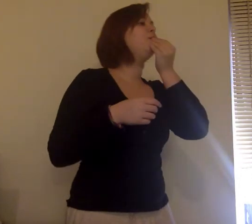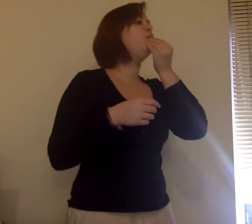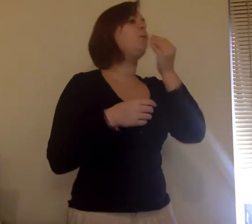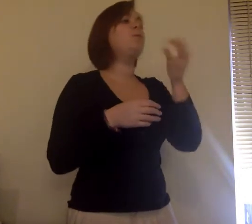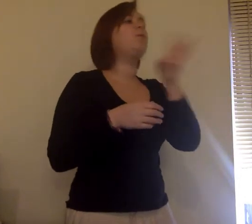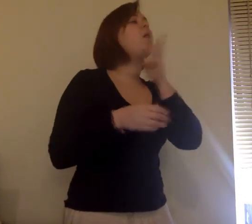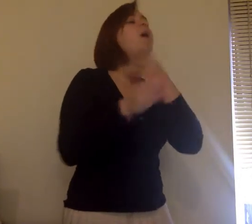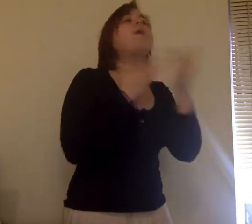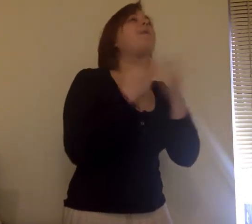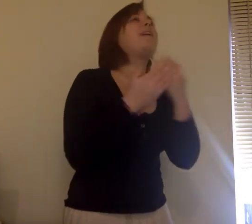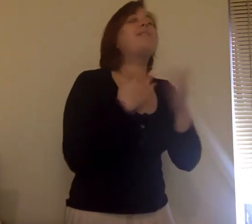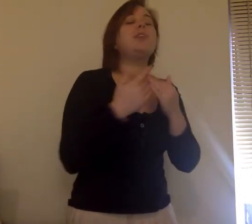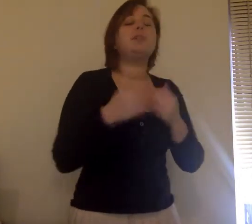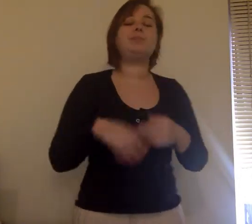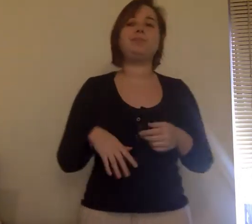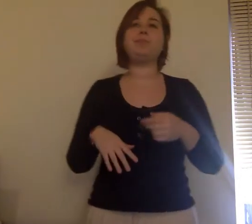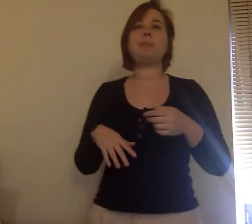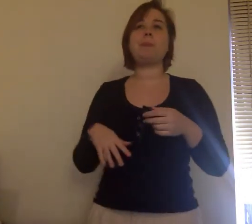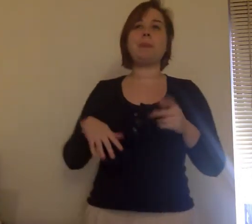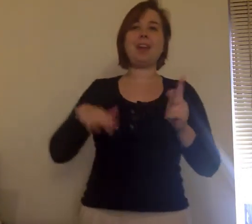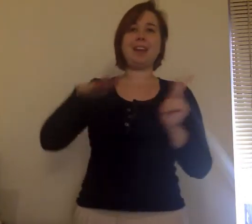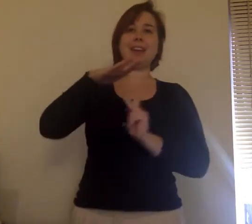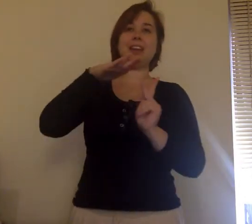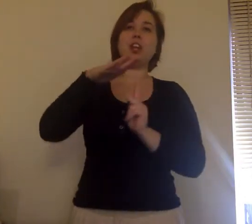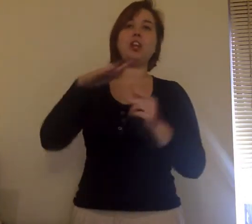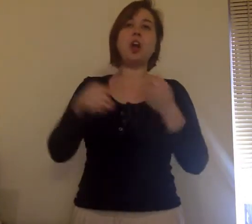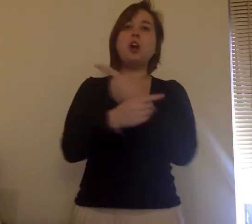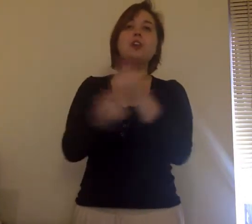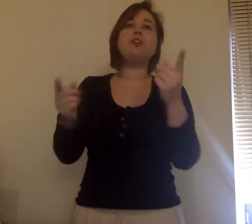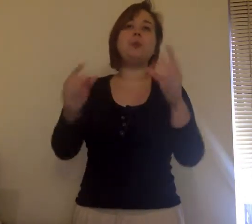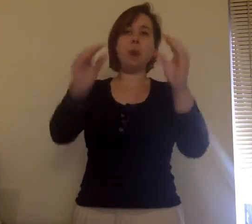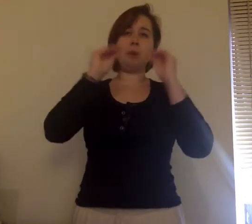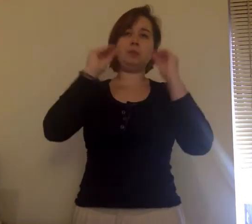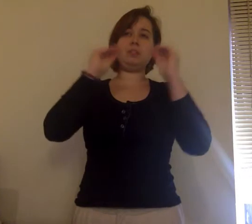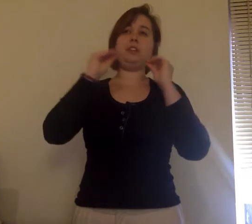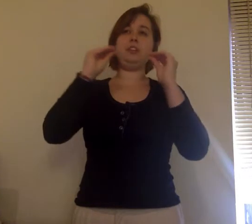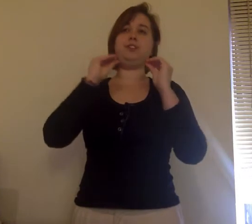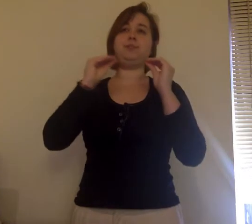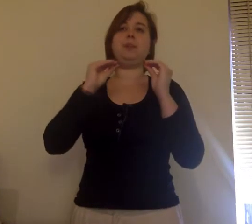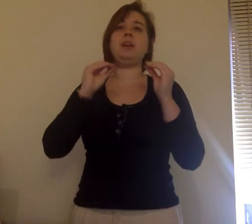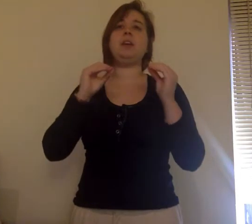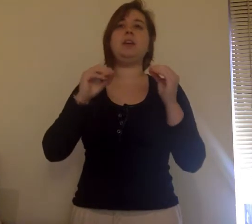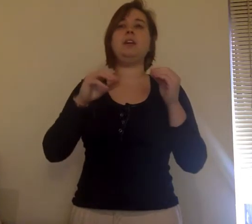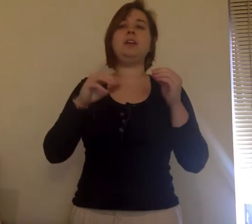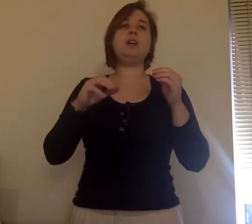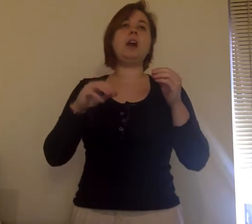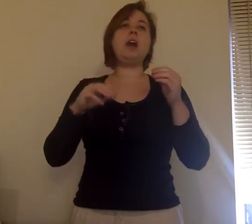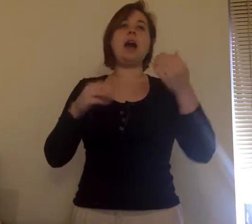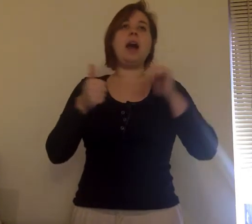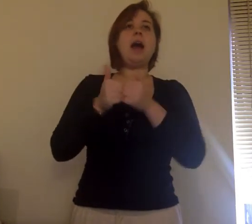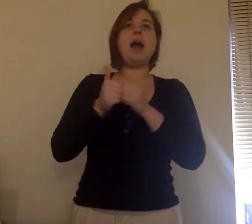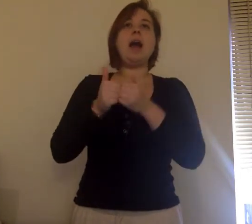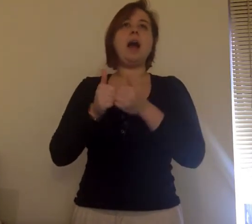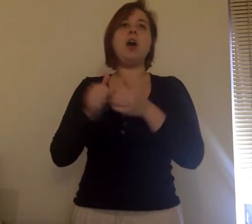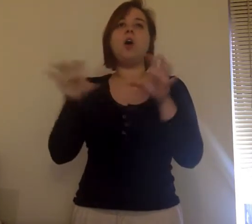us not to fight with others, to work things out, to respect others, to clean up